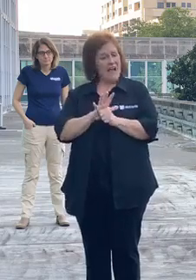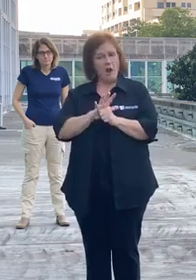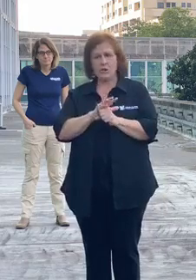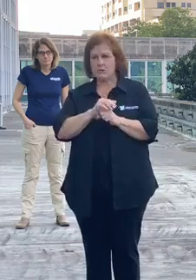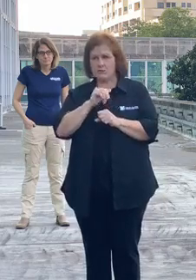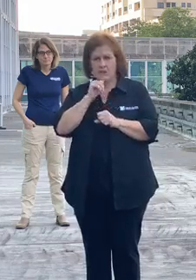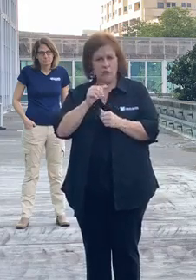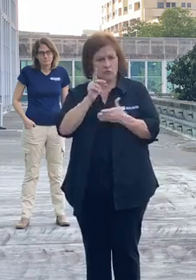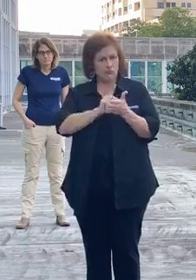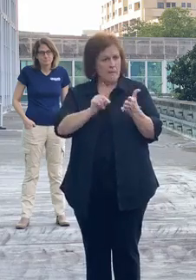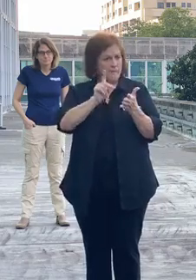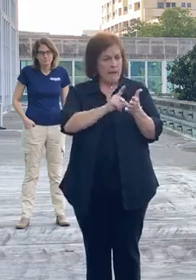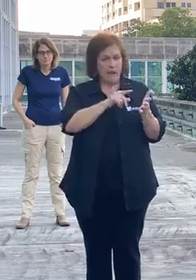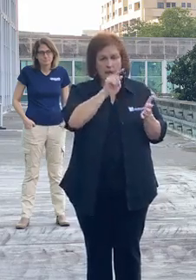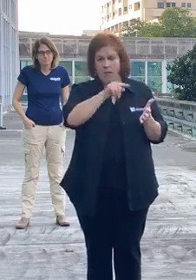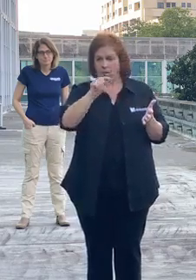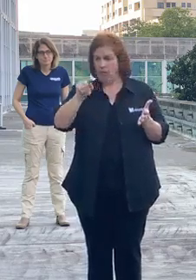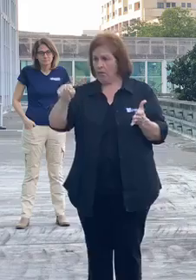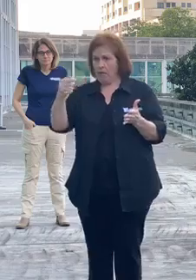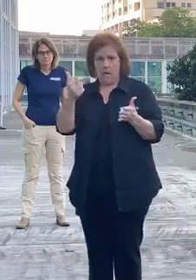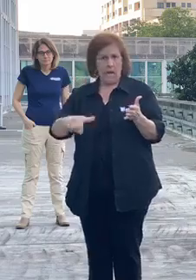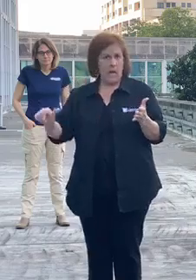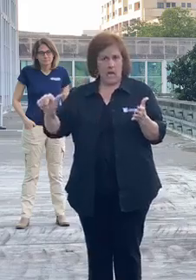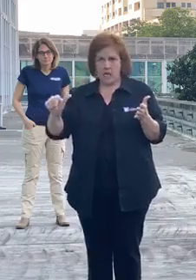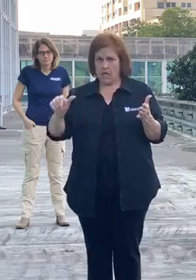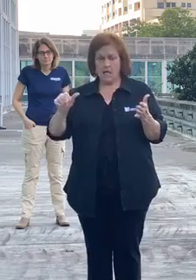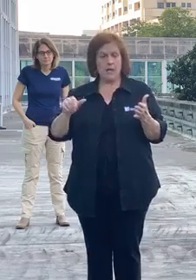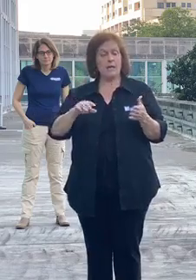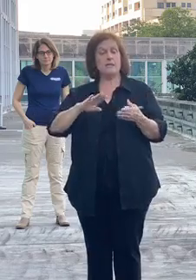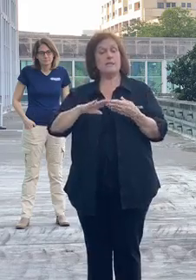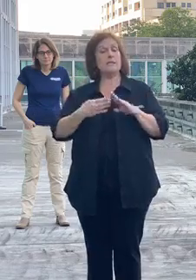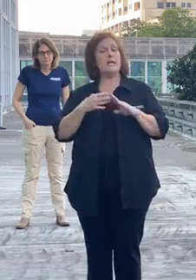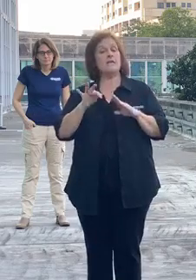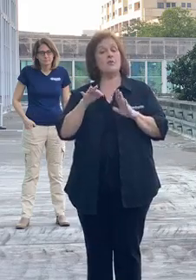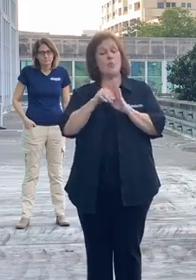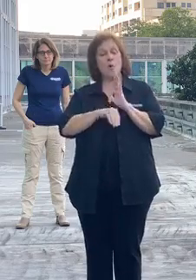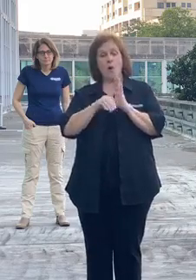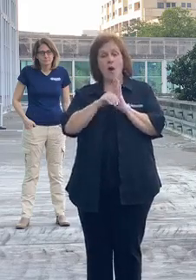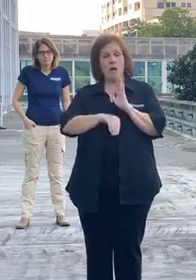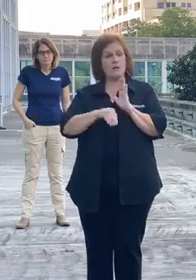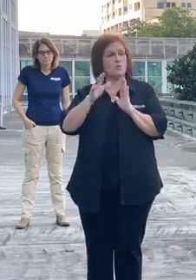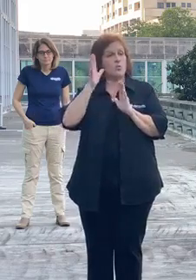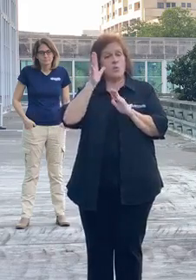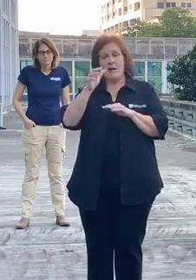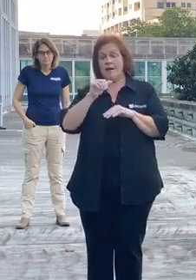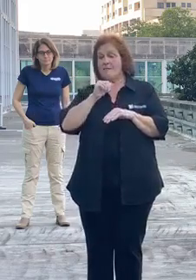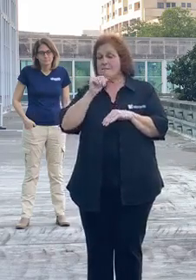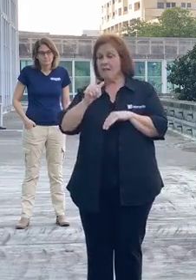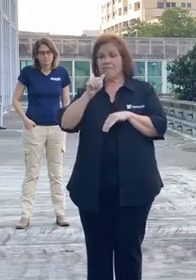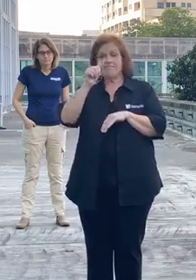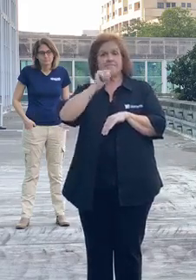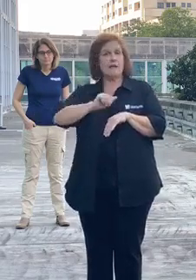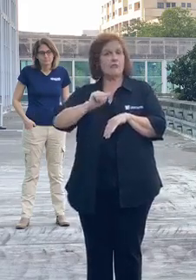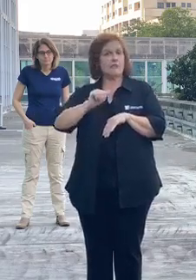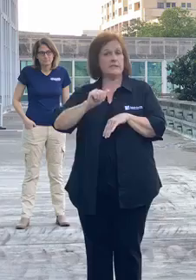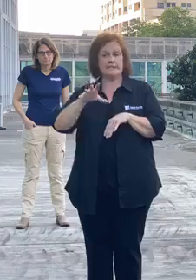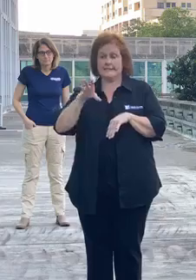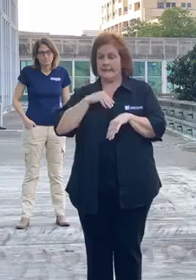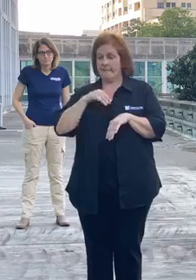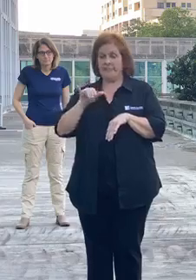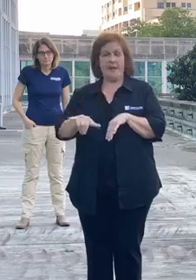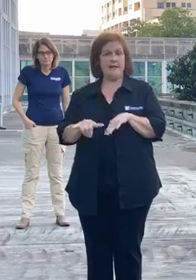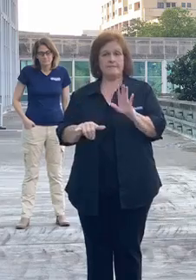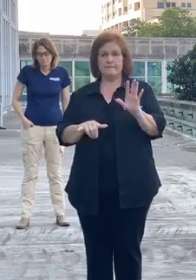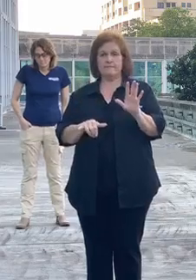doesn't discriminate. And the city of New Orleans will not at all, and we will not tolerate that. I just had to